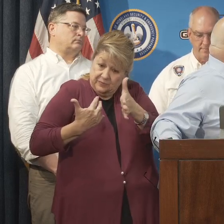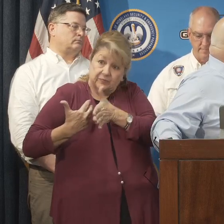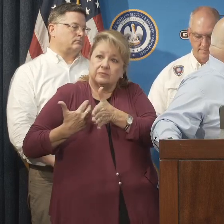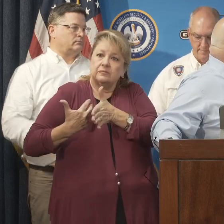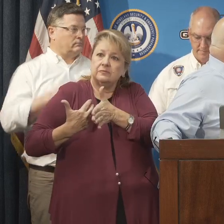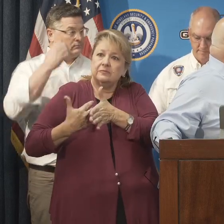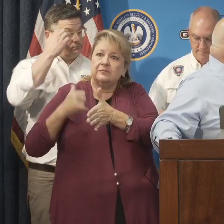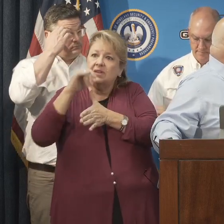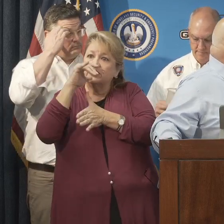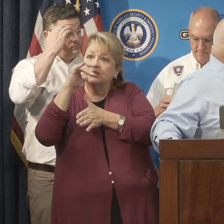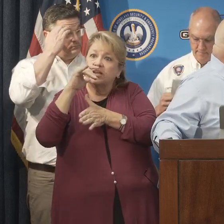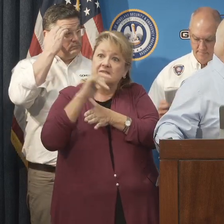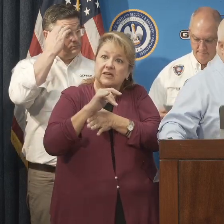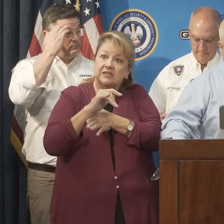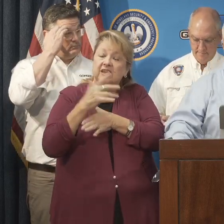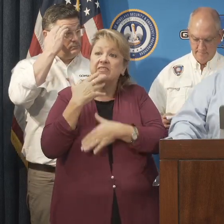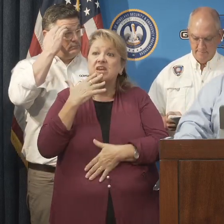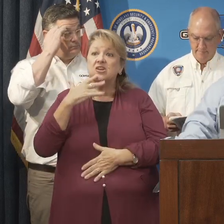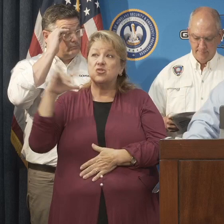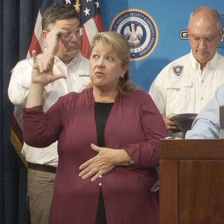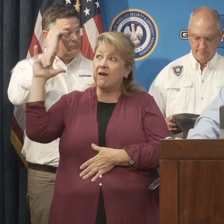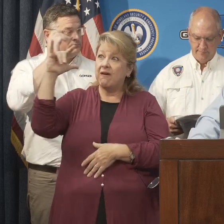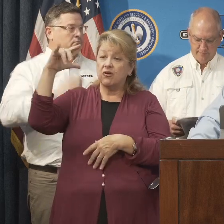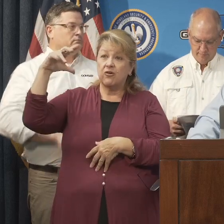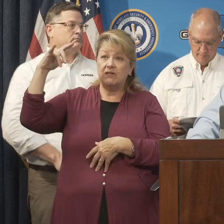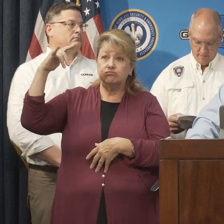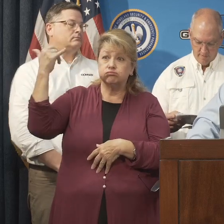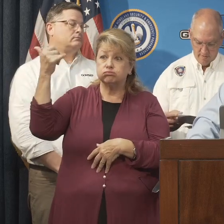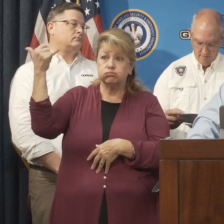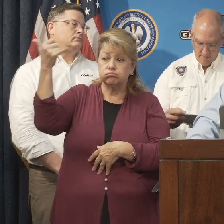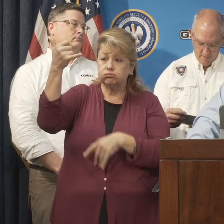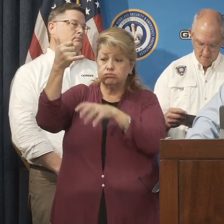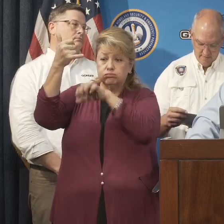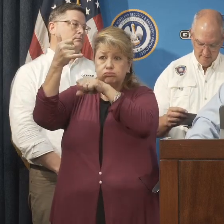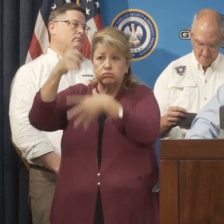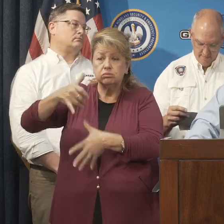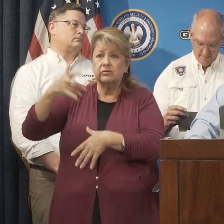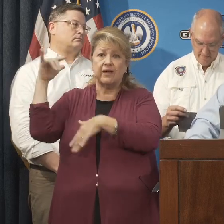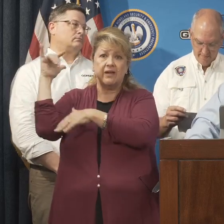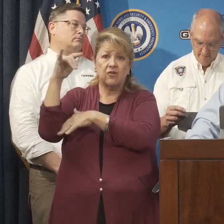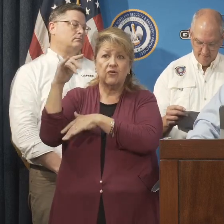thank you for the aircraft. I want to thank the Fire Marshal's Office. In